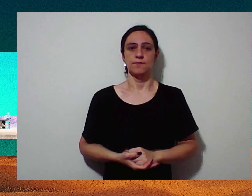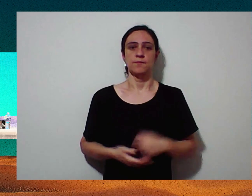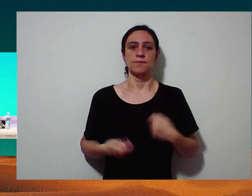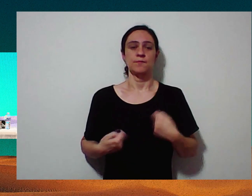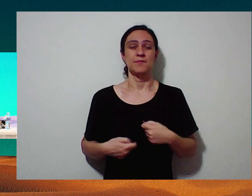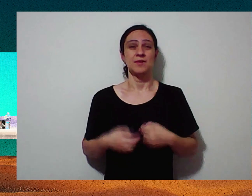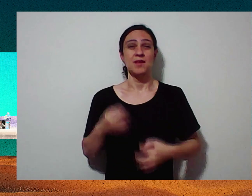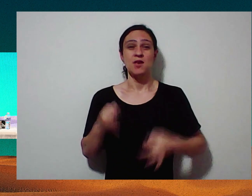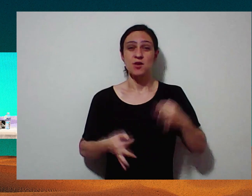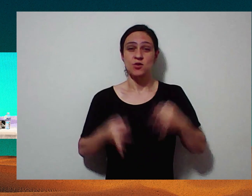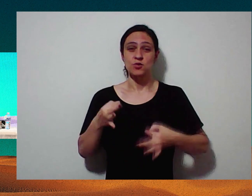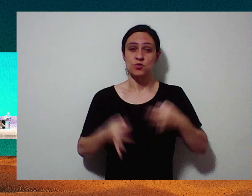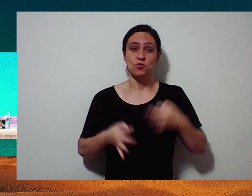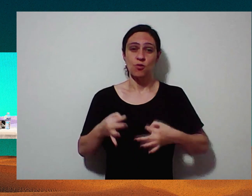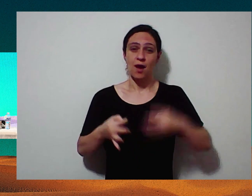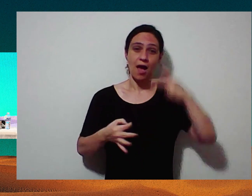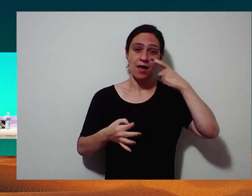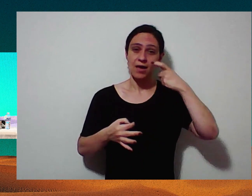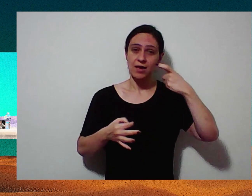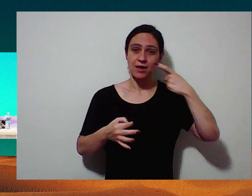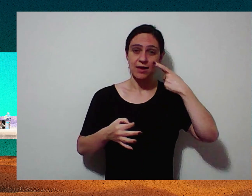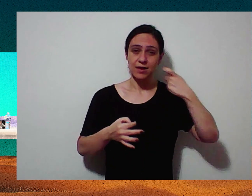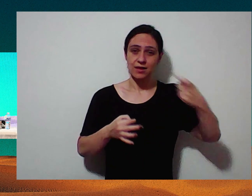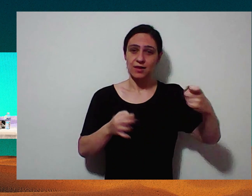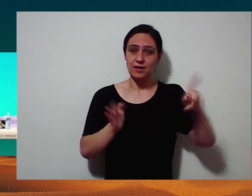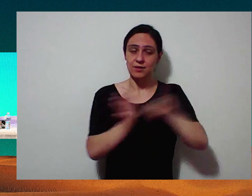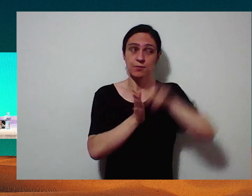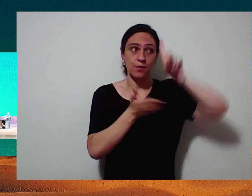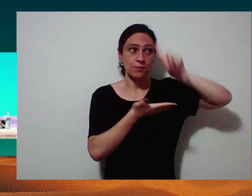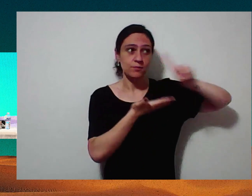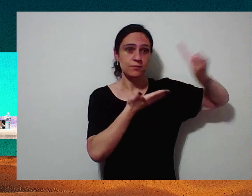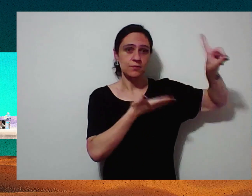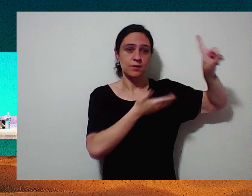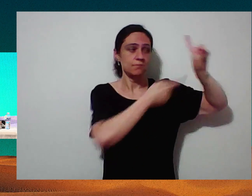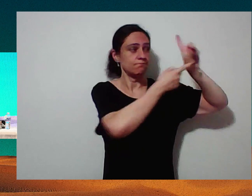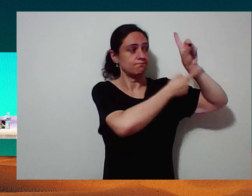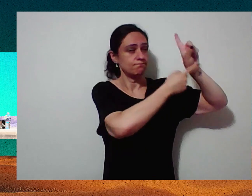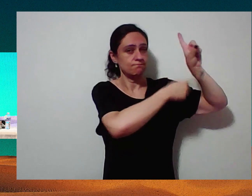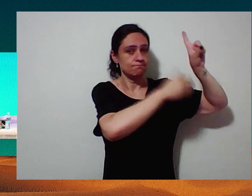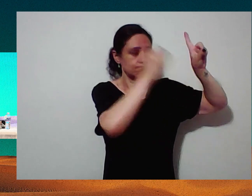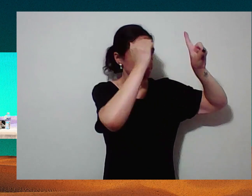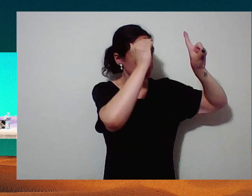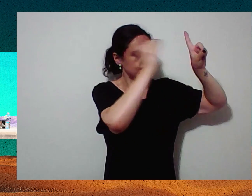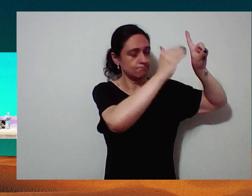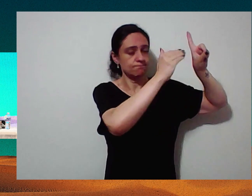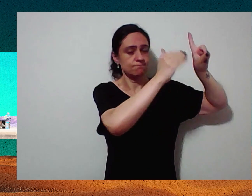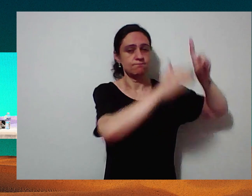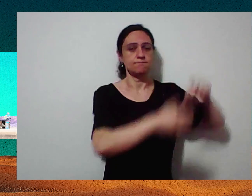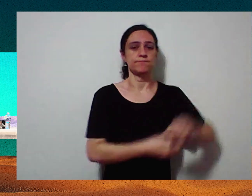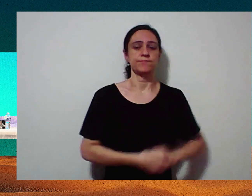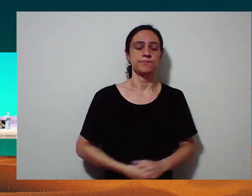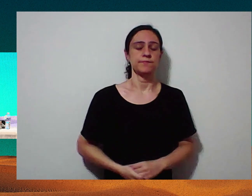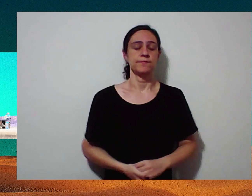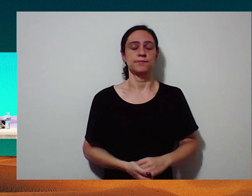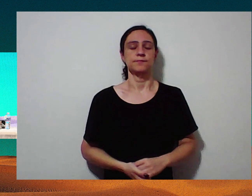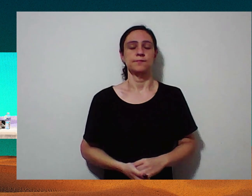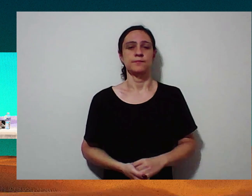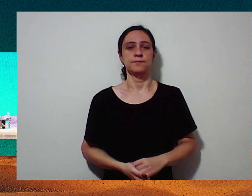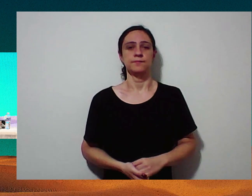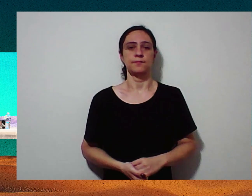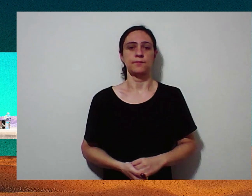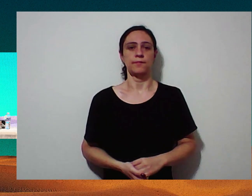de Deus, da vontade de Deus. Let's judge everything according to God's interest, according to God's will. Irmãos, essa é a nossa